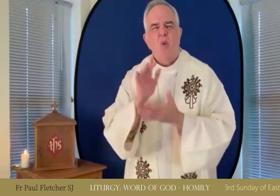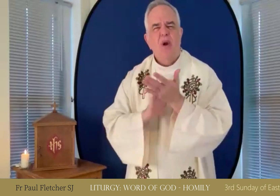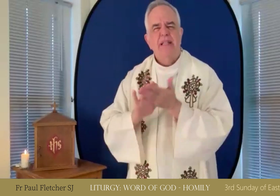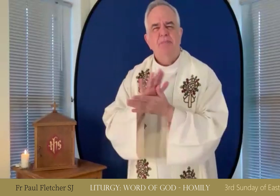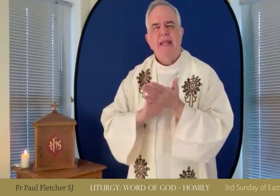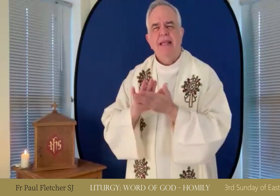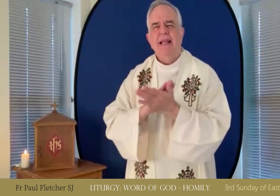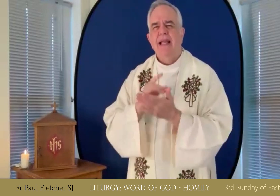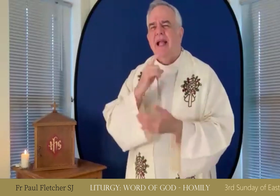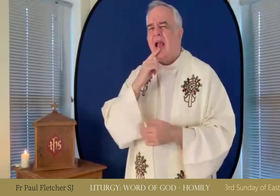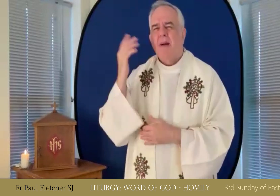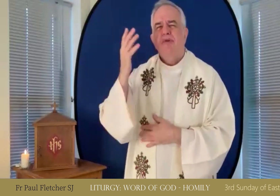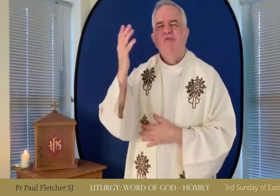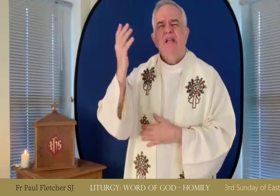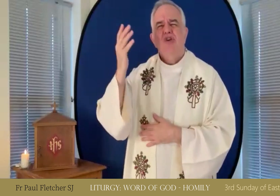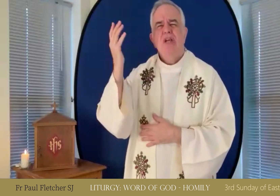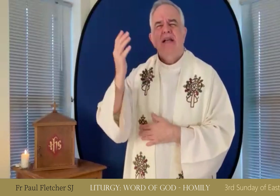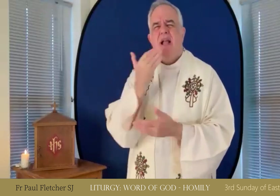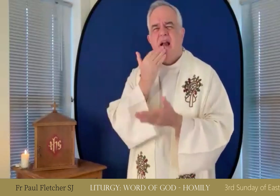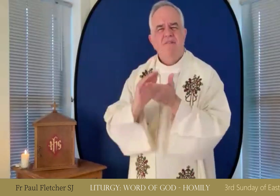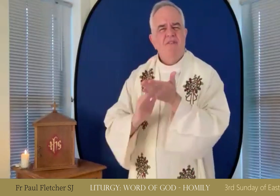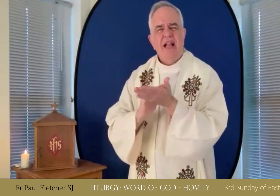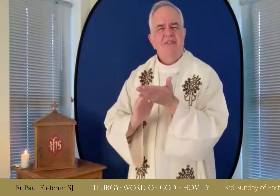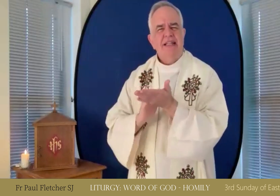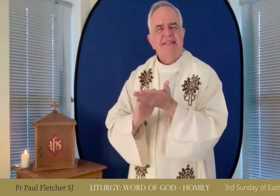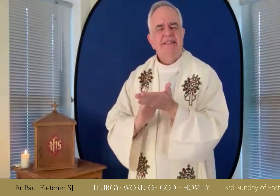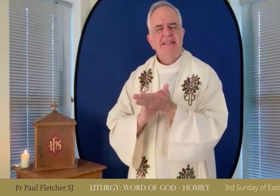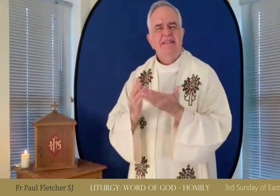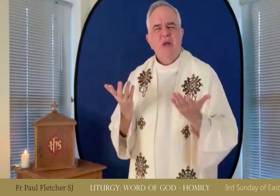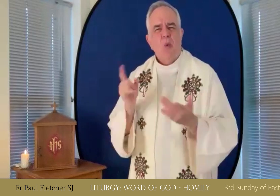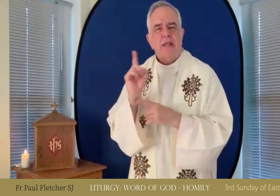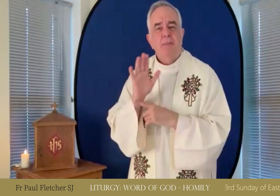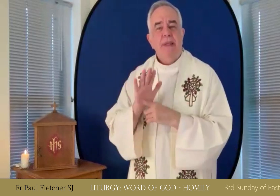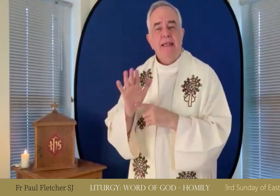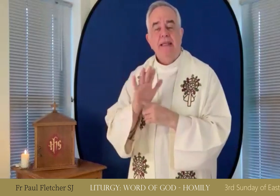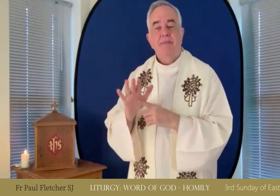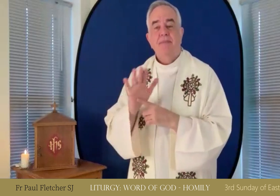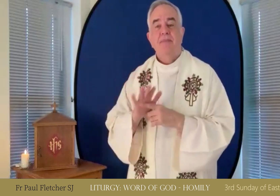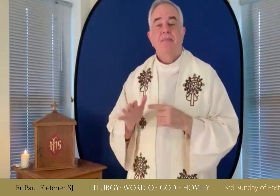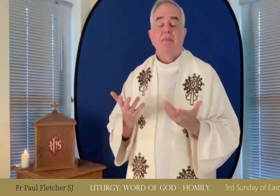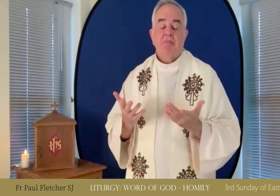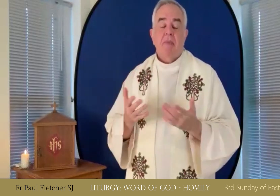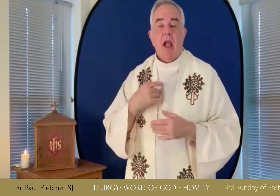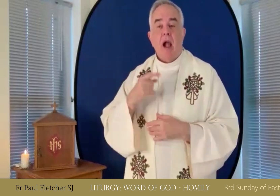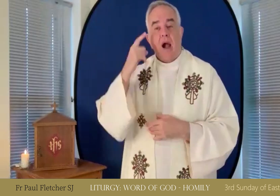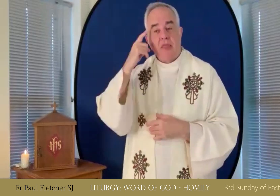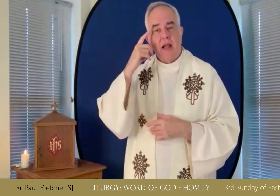What does it mean, preaching forgiveness? What does it mean? I think